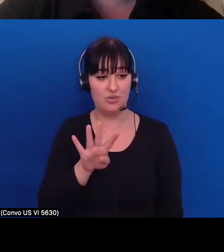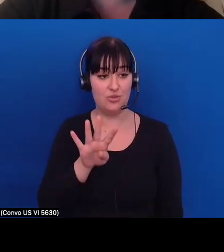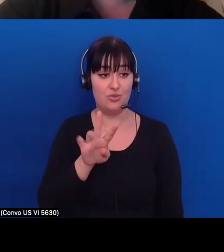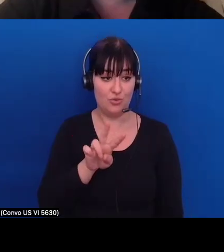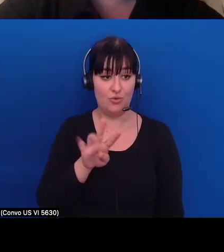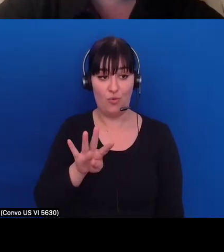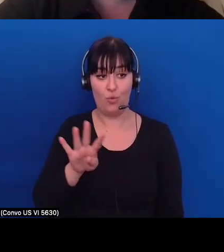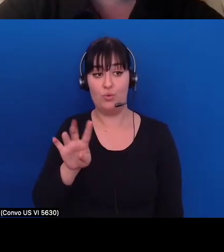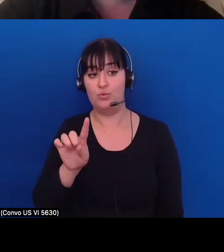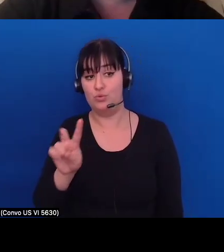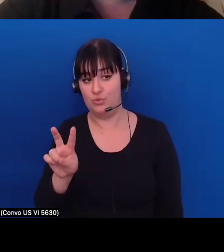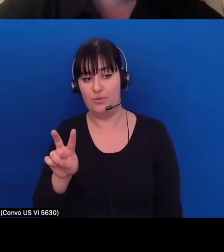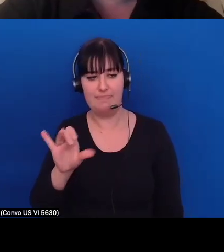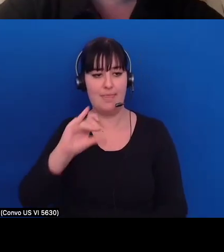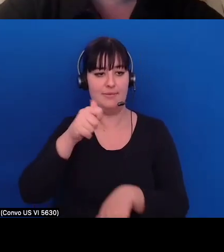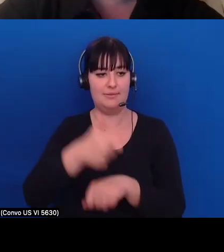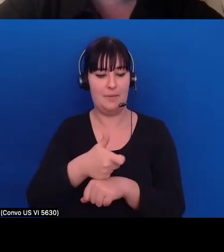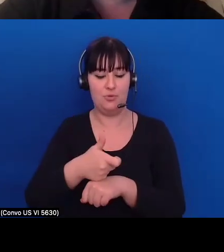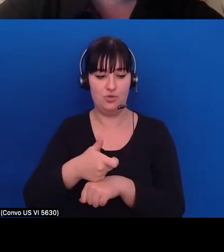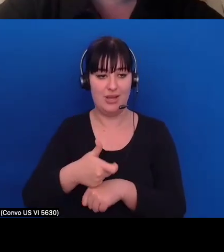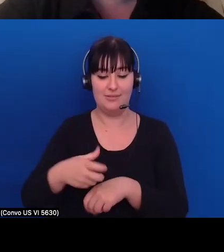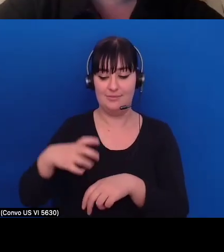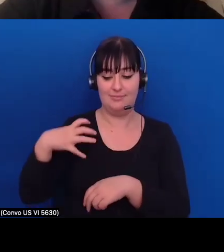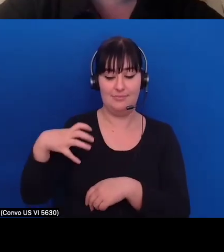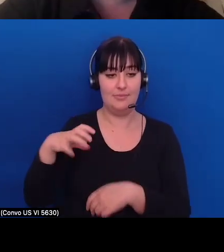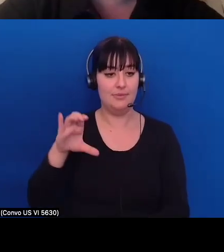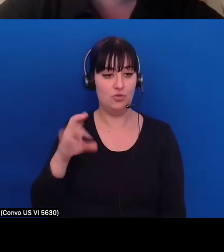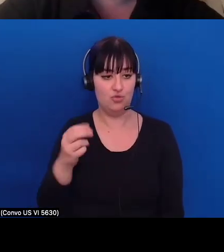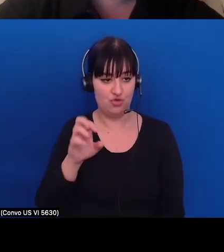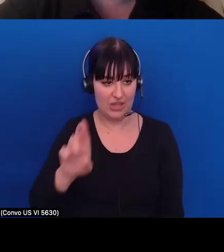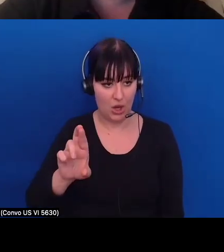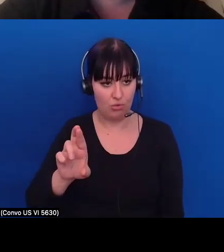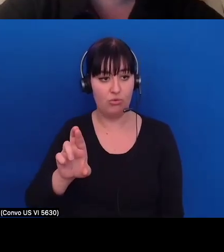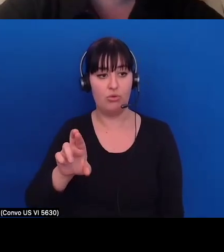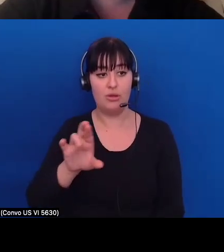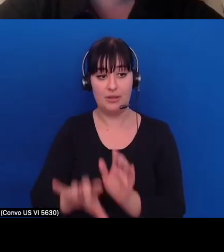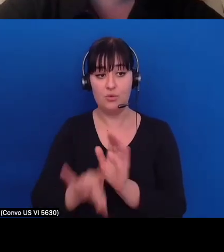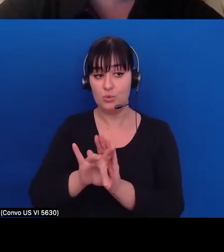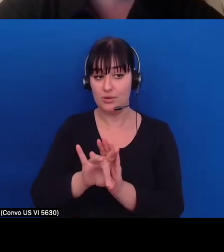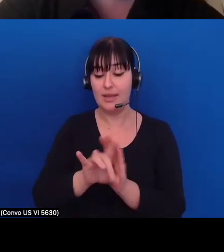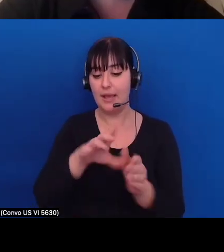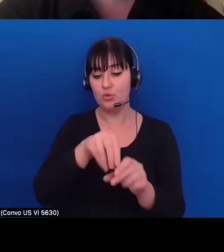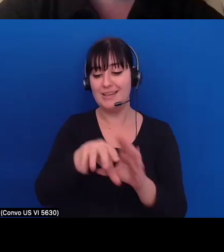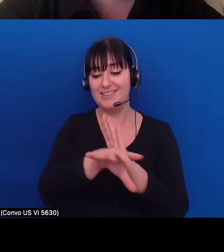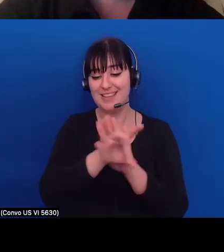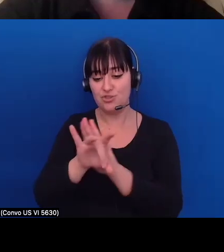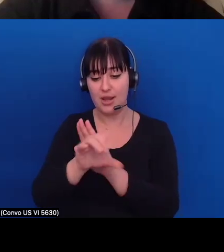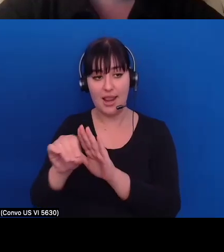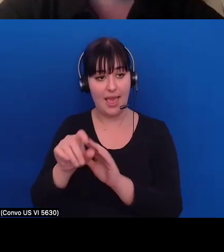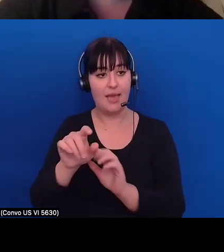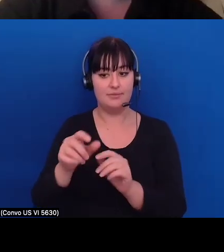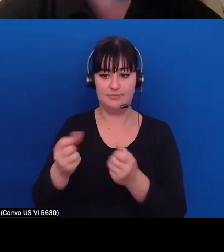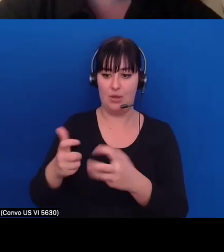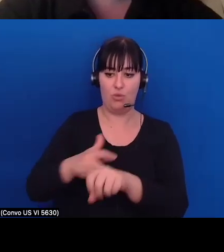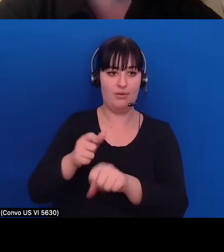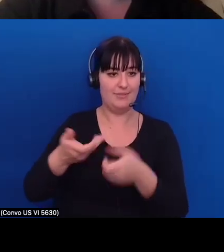establishes the chair of the board, including the selection and the term for the chair. It also requires the